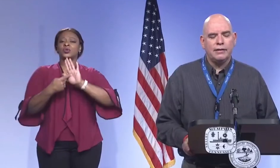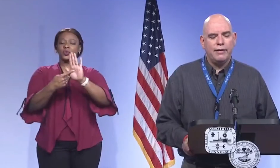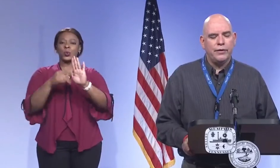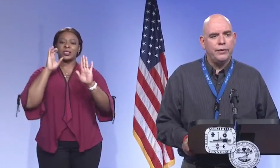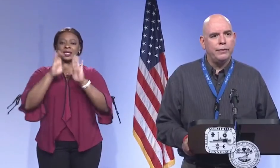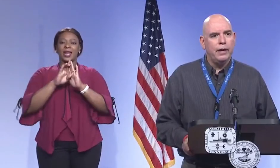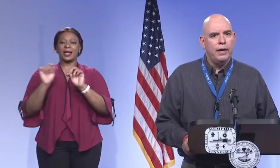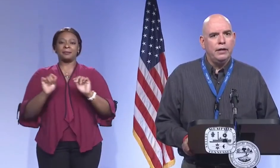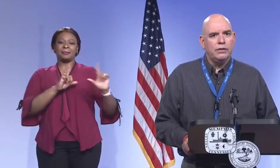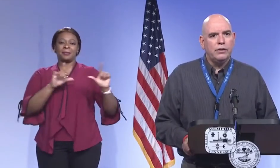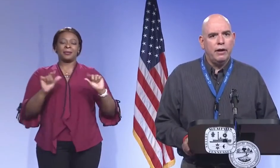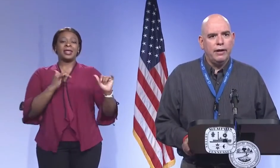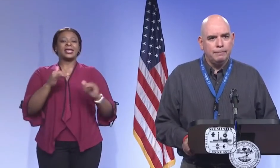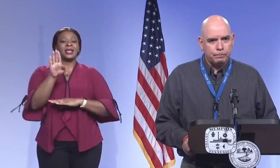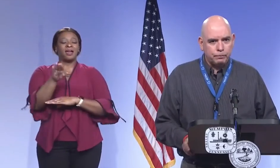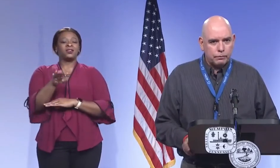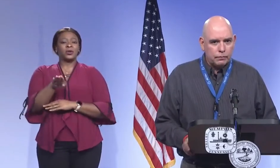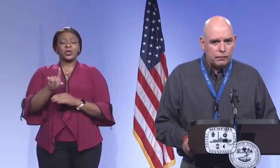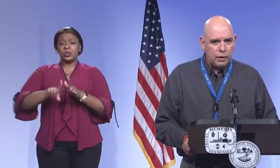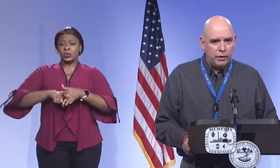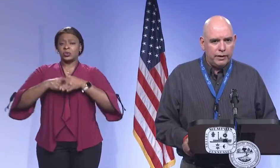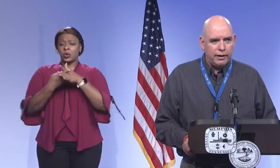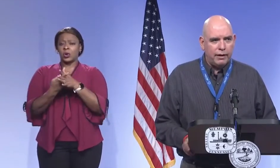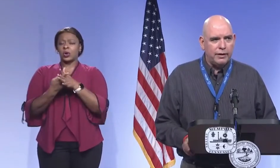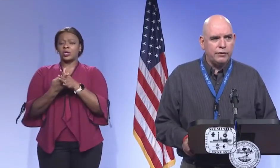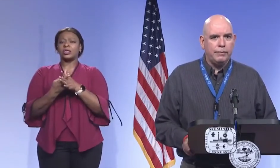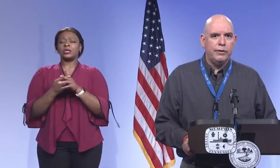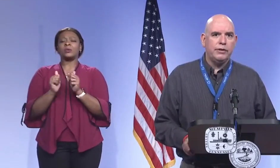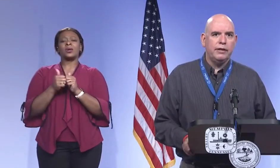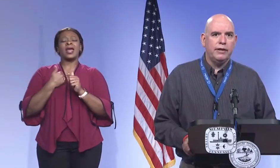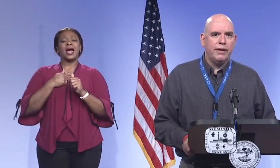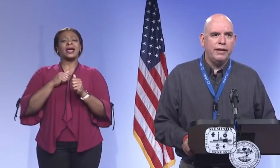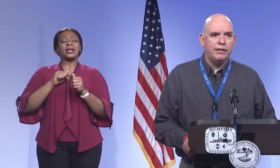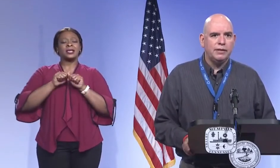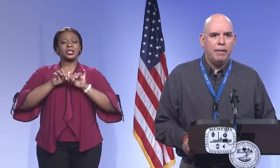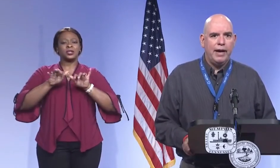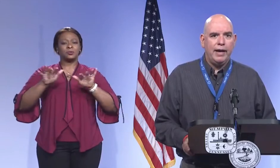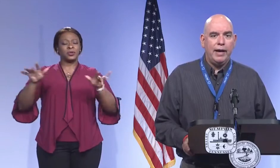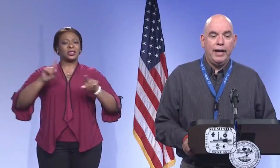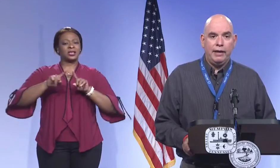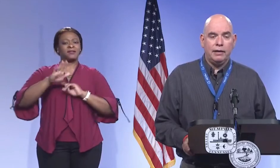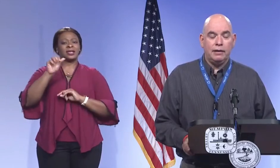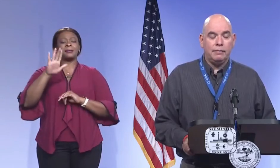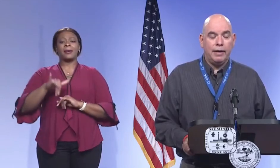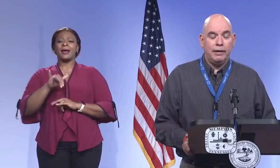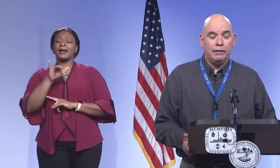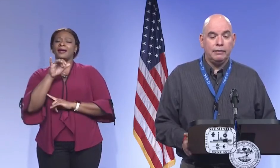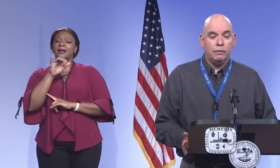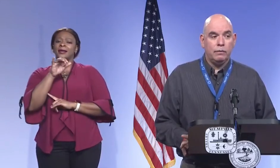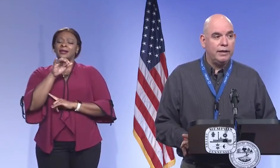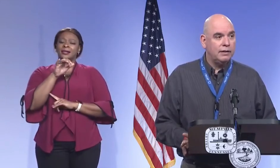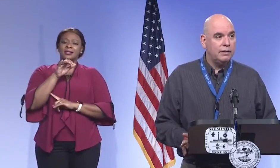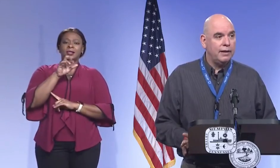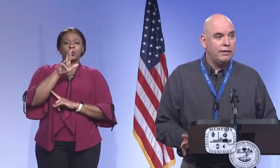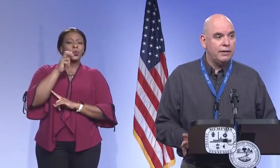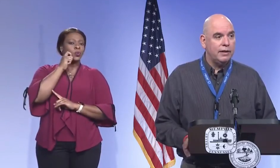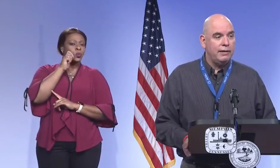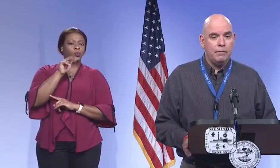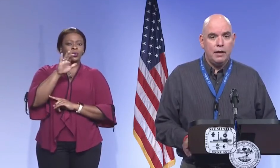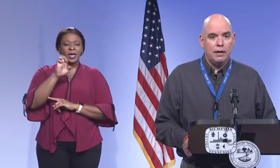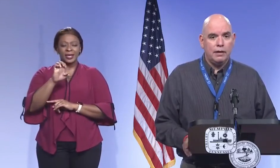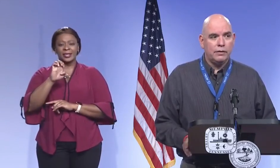this afternoon, starting with our distribution of cases by race and